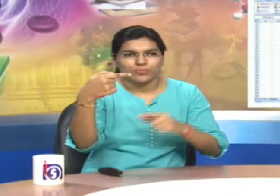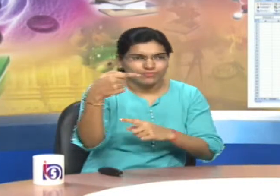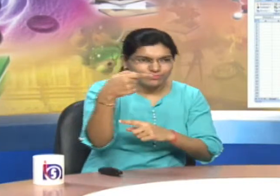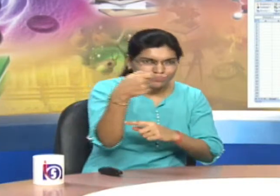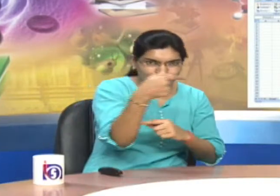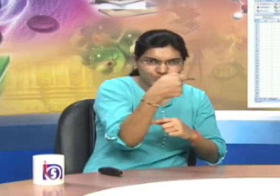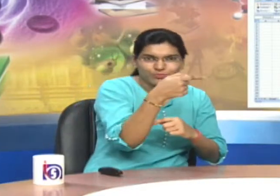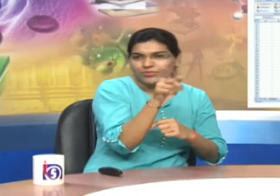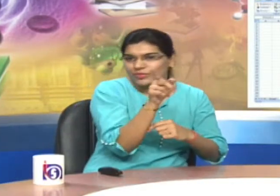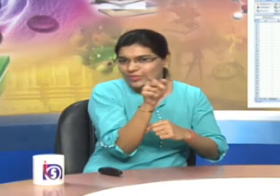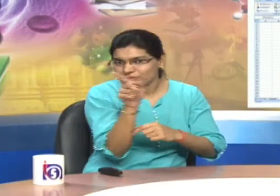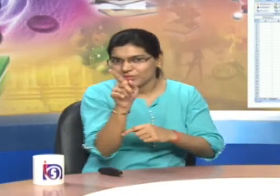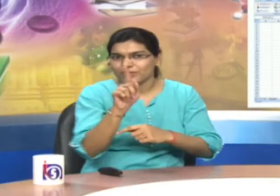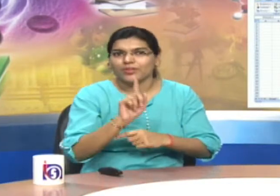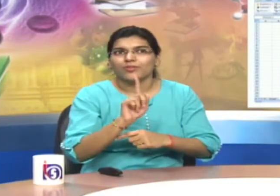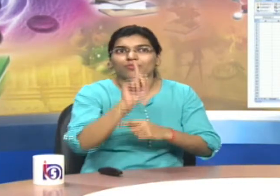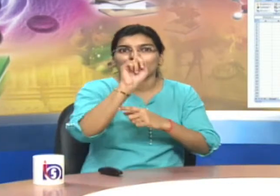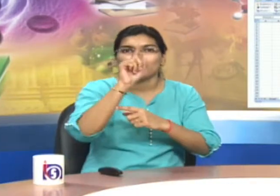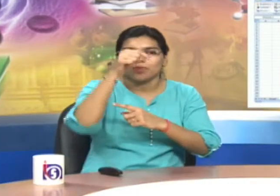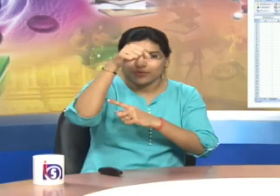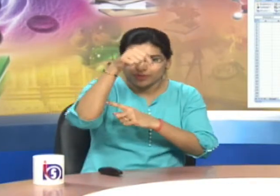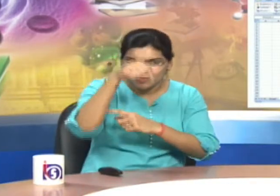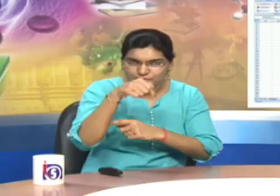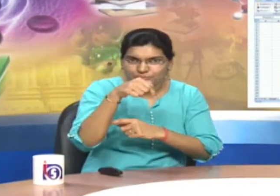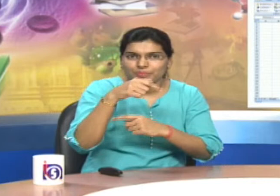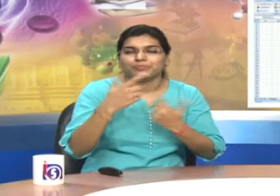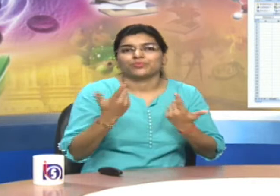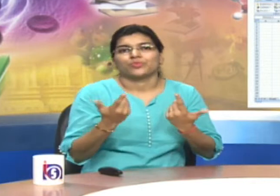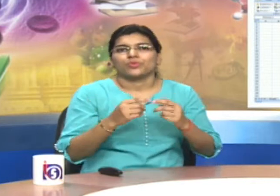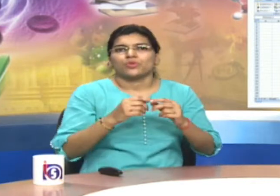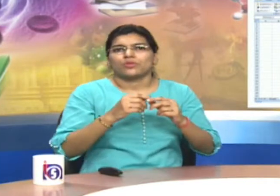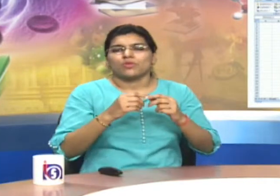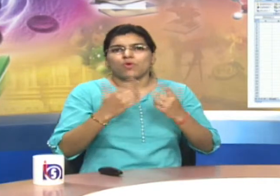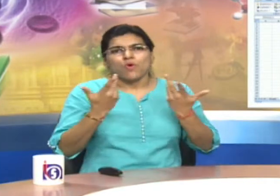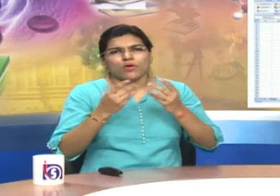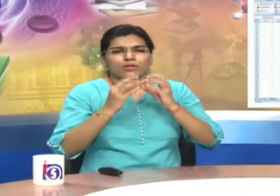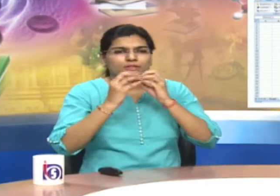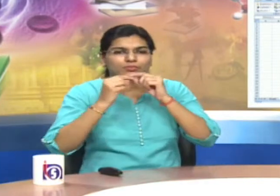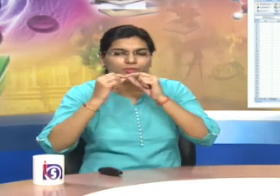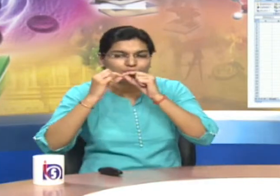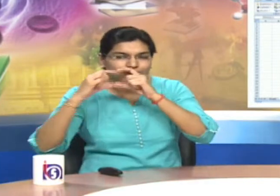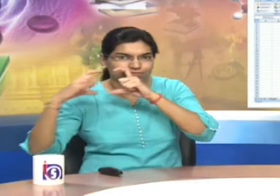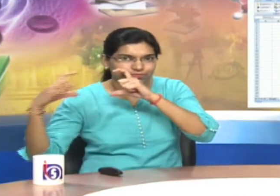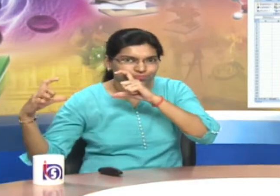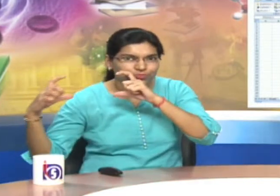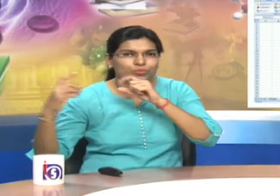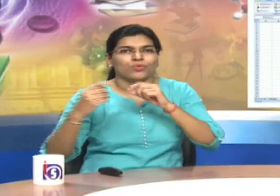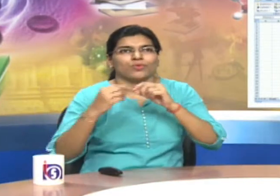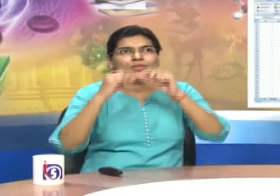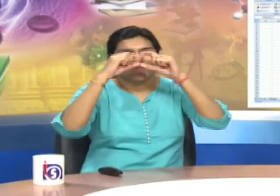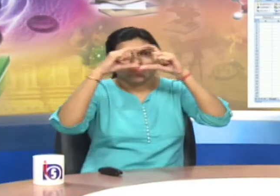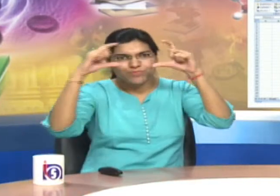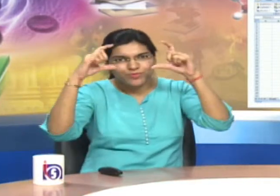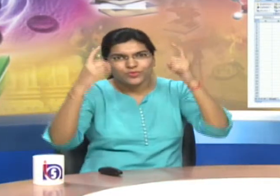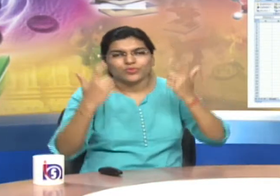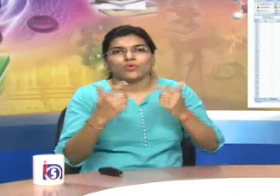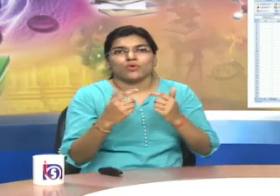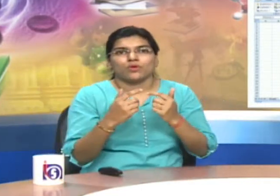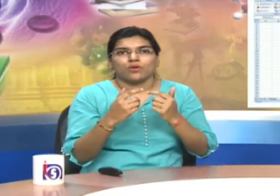arrows. There are different arrows and directions of the arrows. So whenever someone speaks